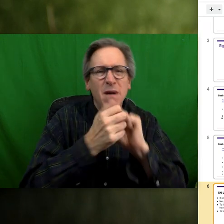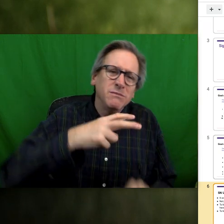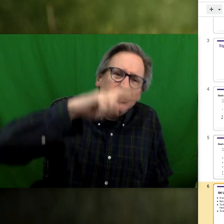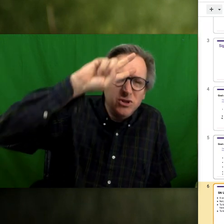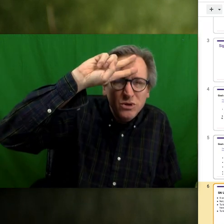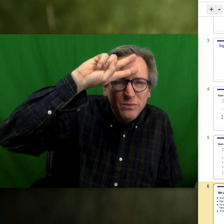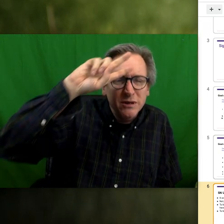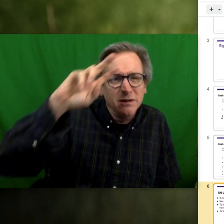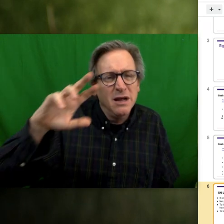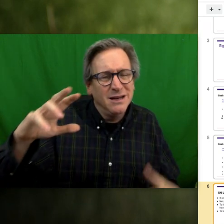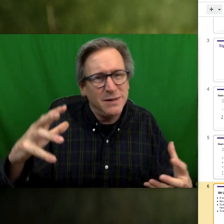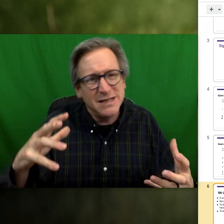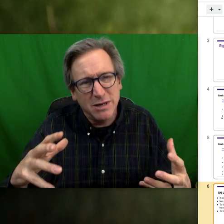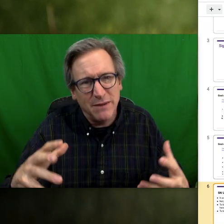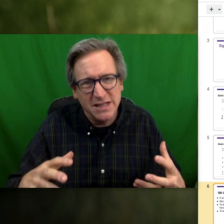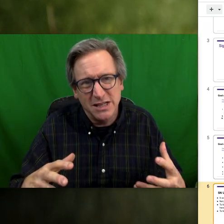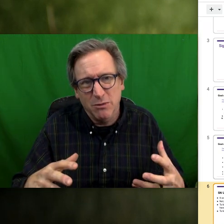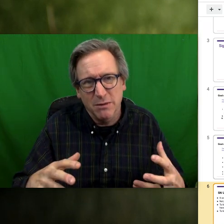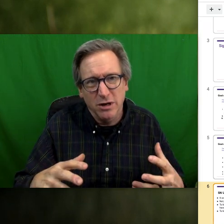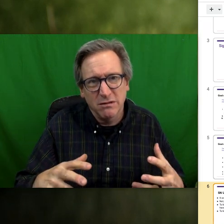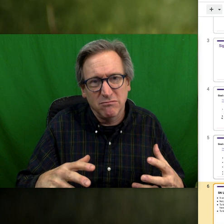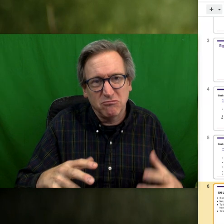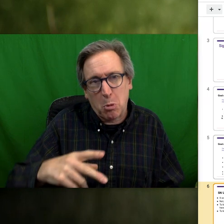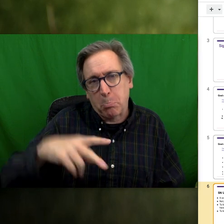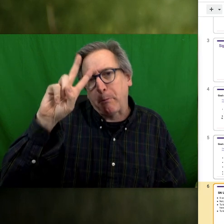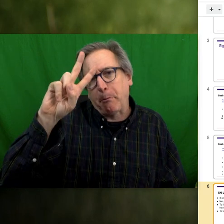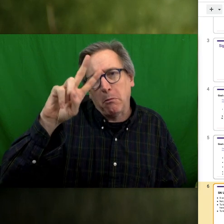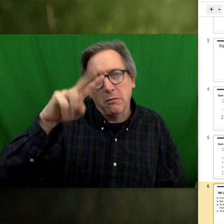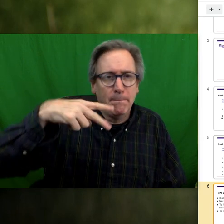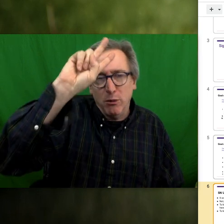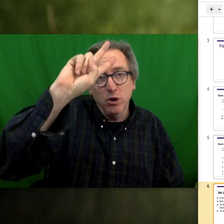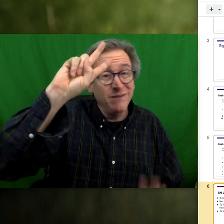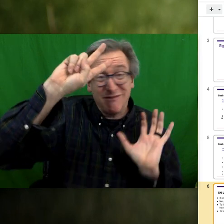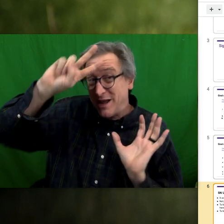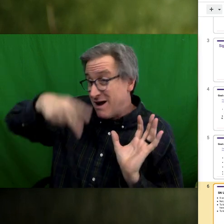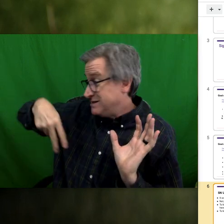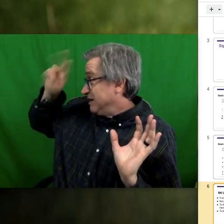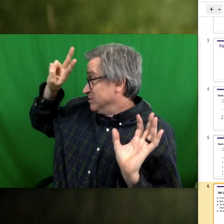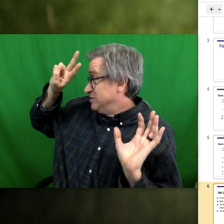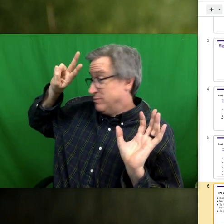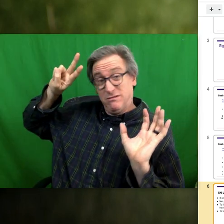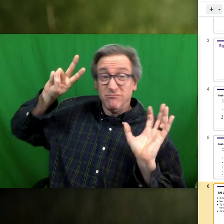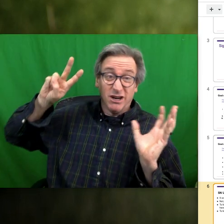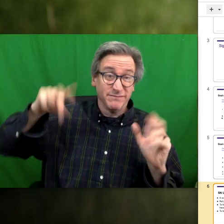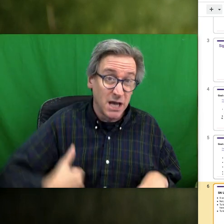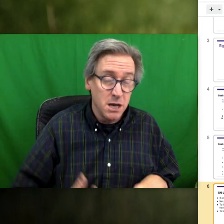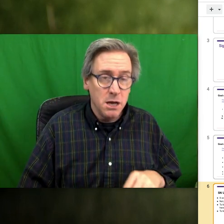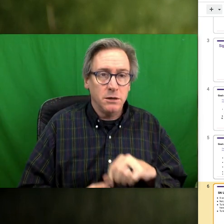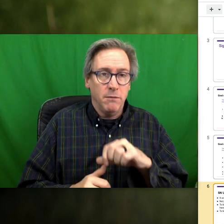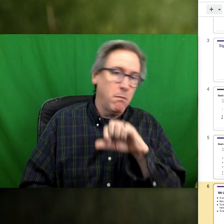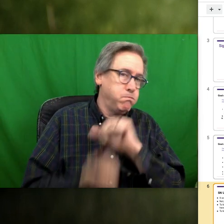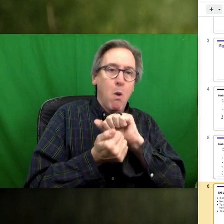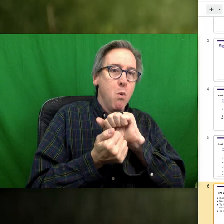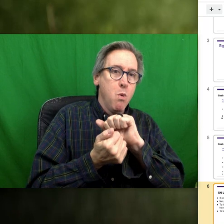dumb, stupid. Depends on how much emphasis you want to put. But you don't even have to make contact with stupid,